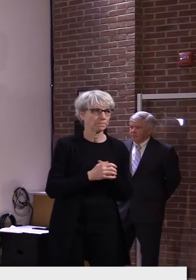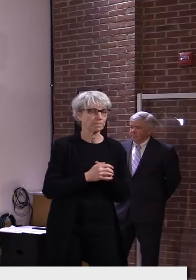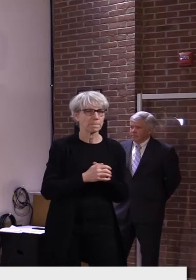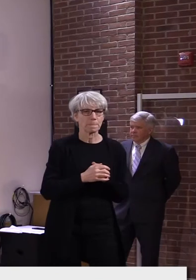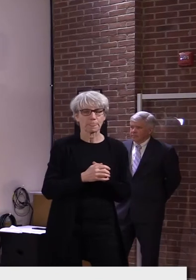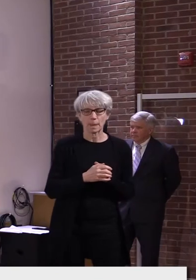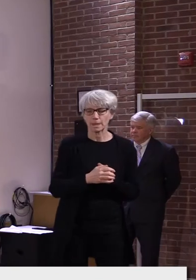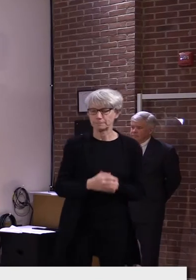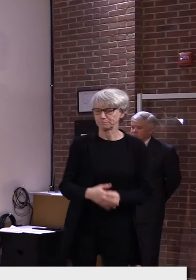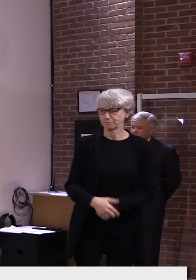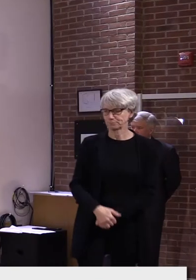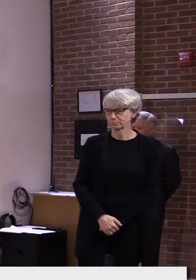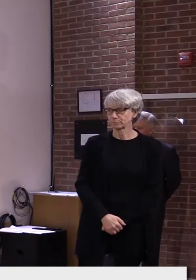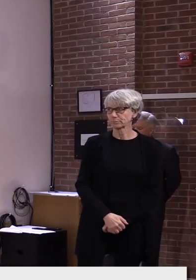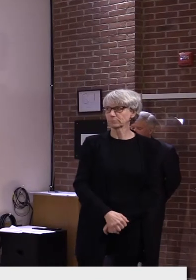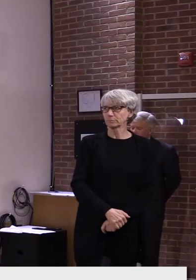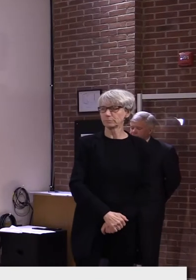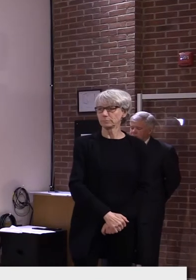So